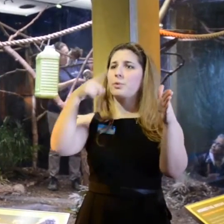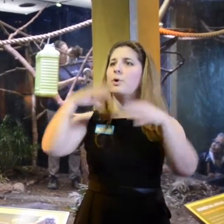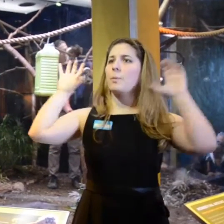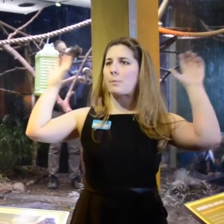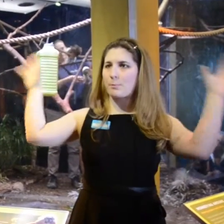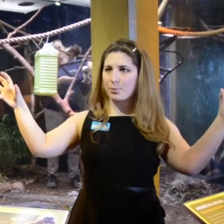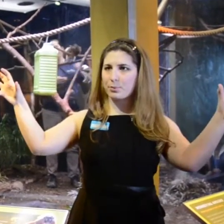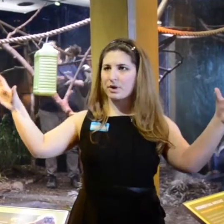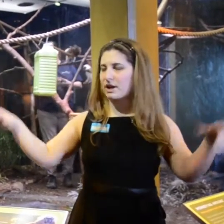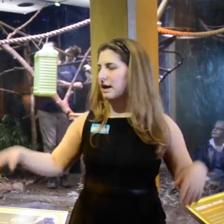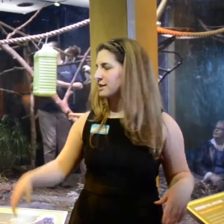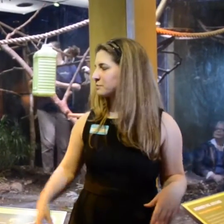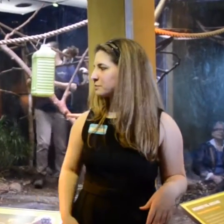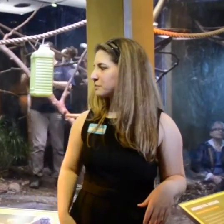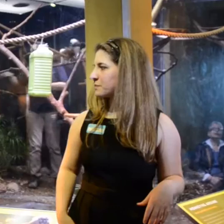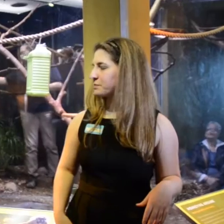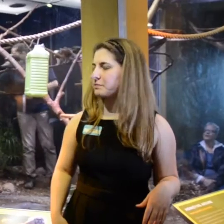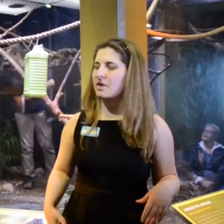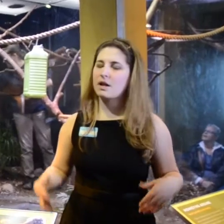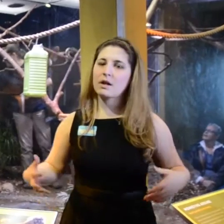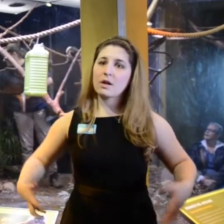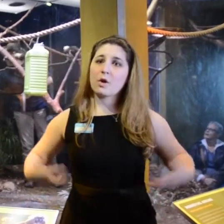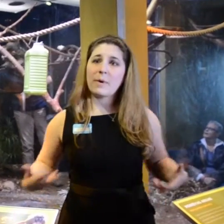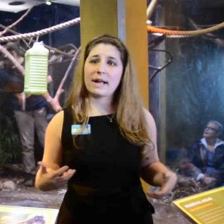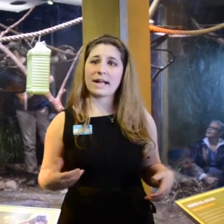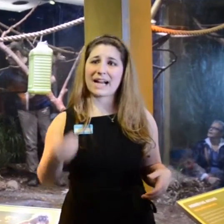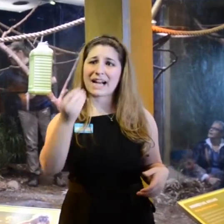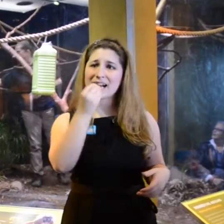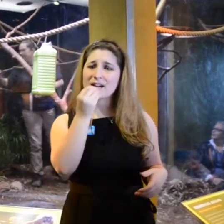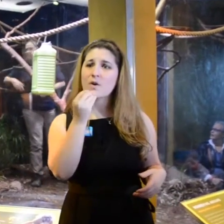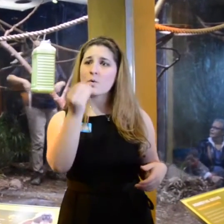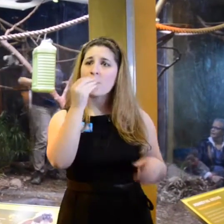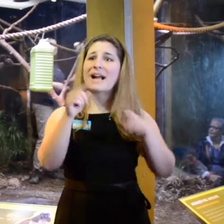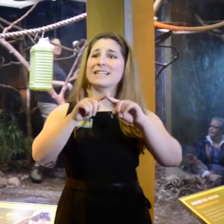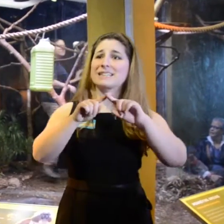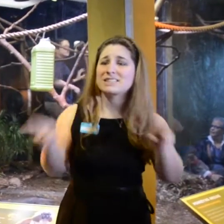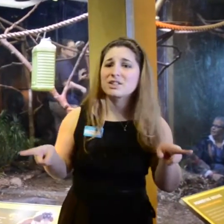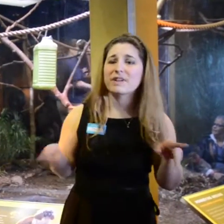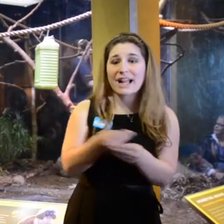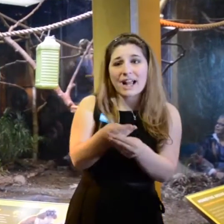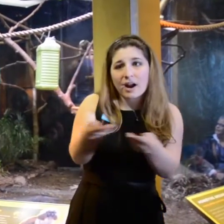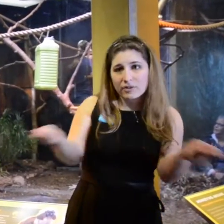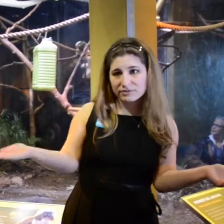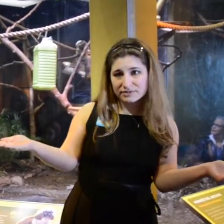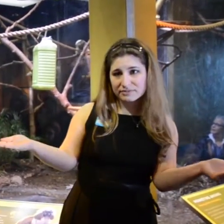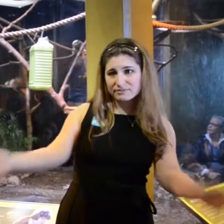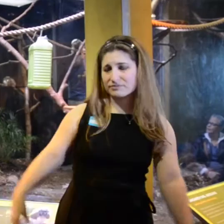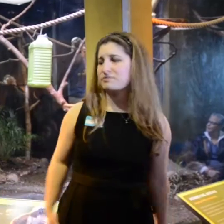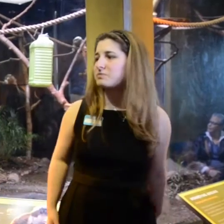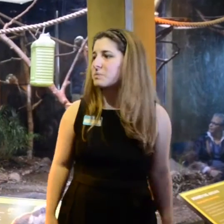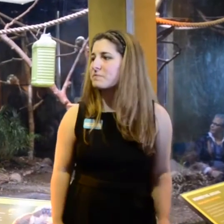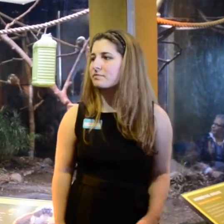side. Our tamarinds get a variety of food. They are omnivores meaning they eat both plant and